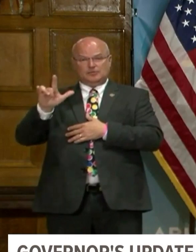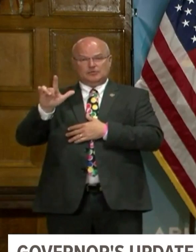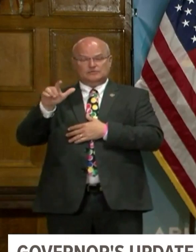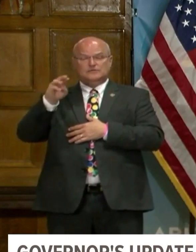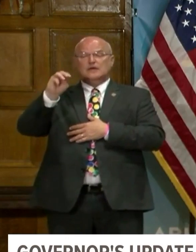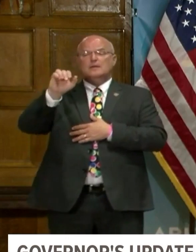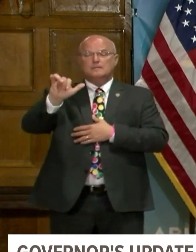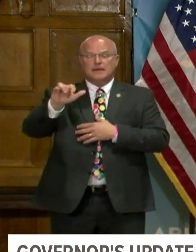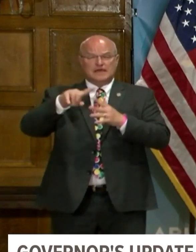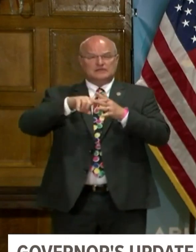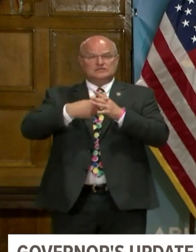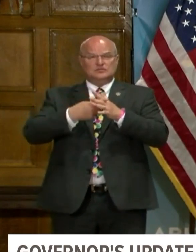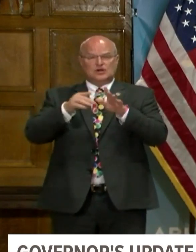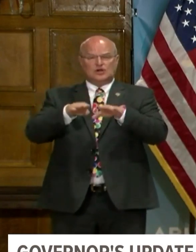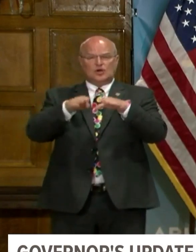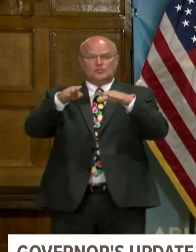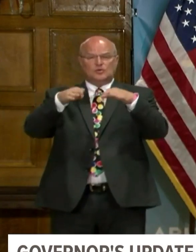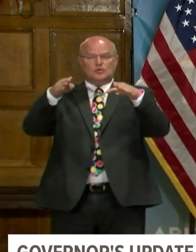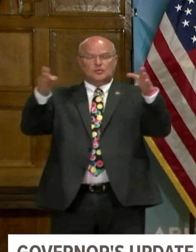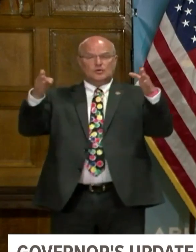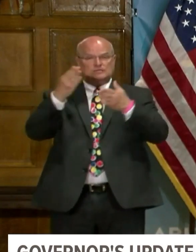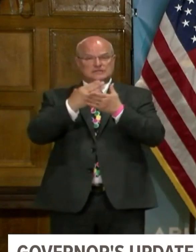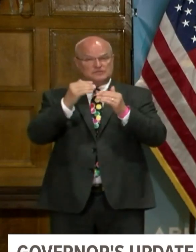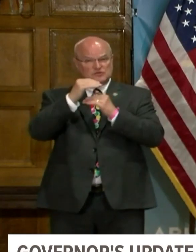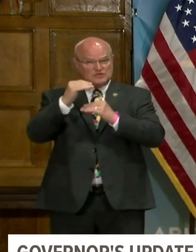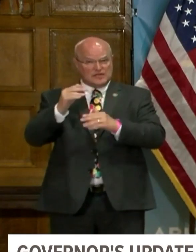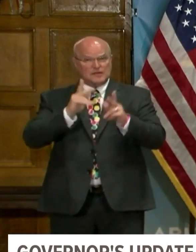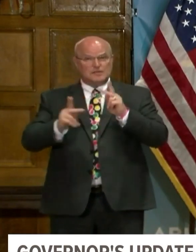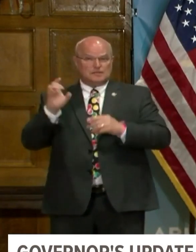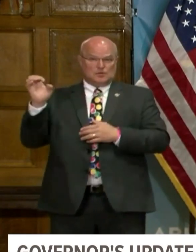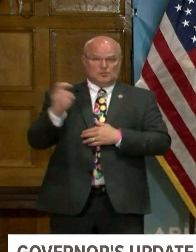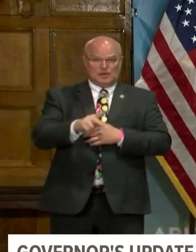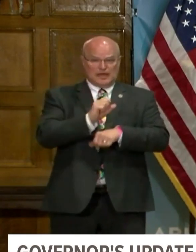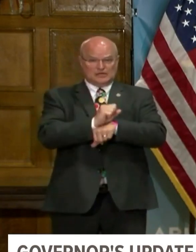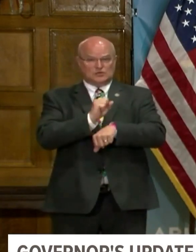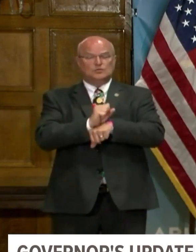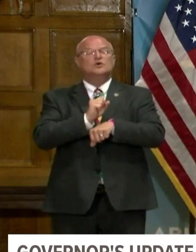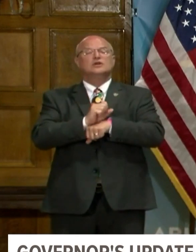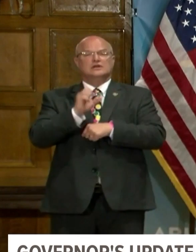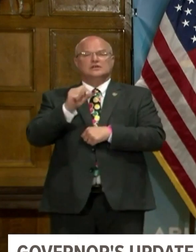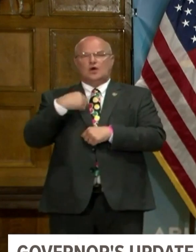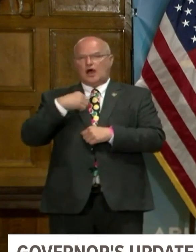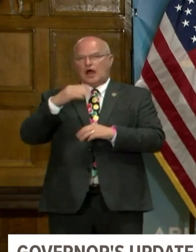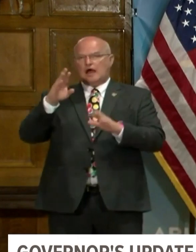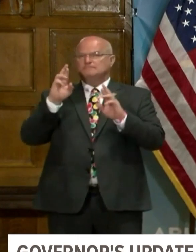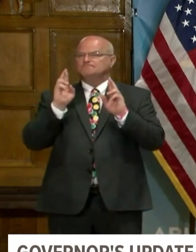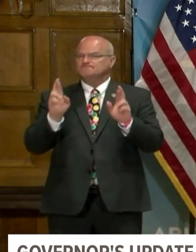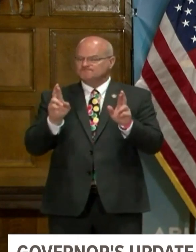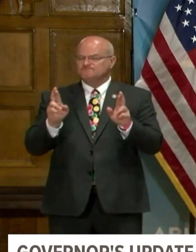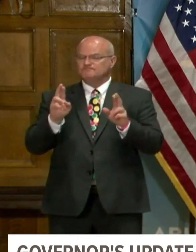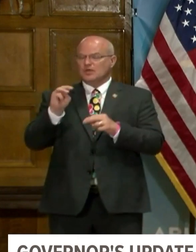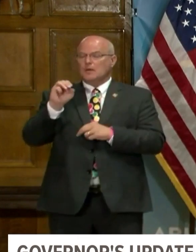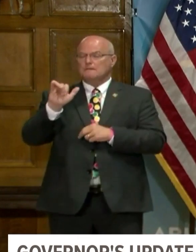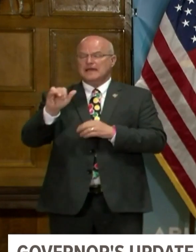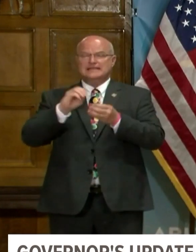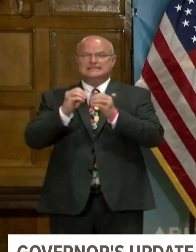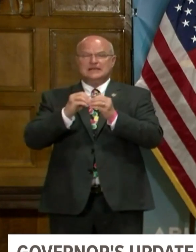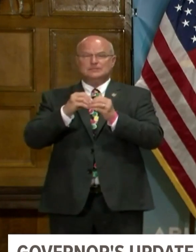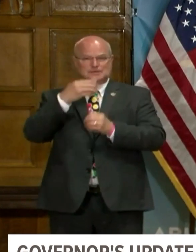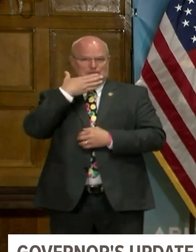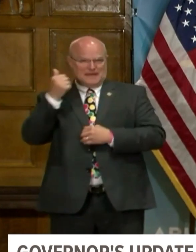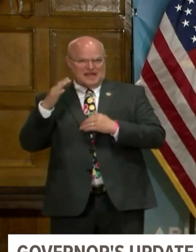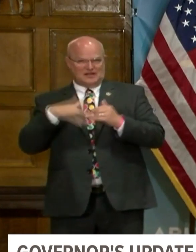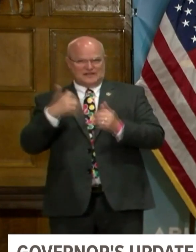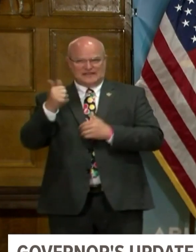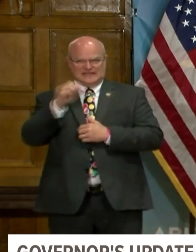May we started lifting some of the restrictions and people going back to work, so I'm hopeful that May's numbers will be better than